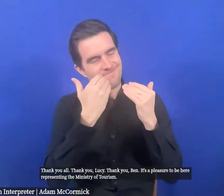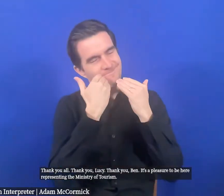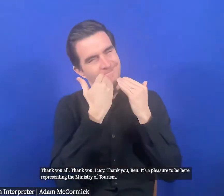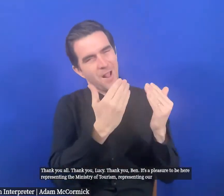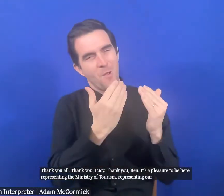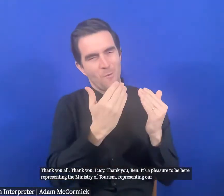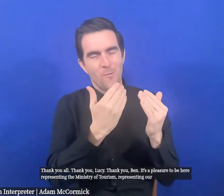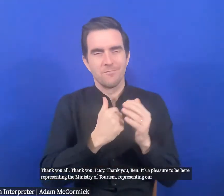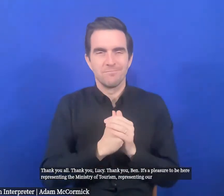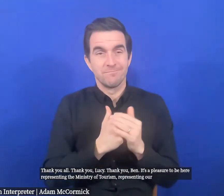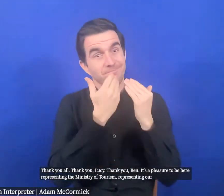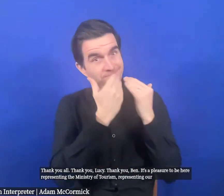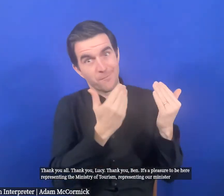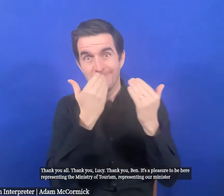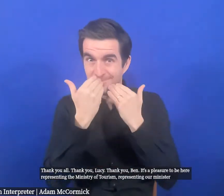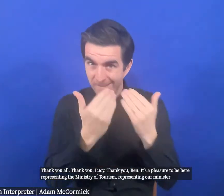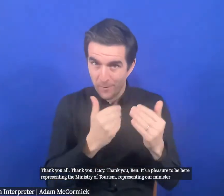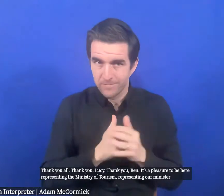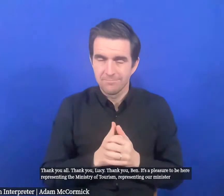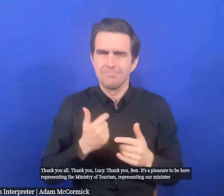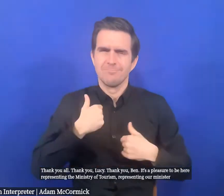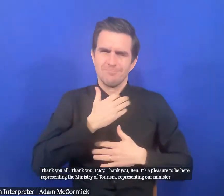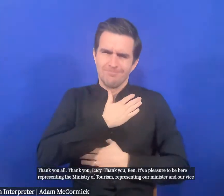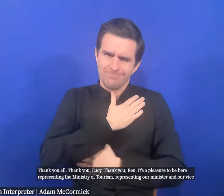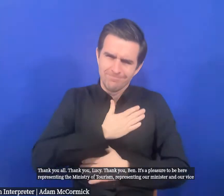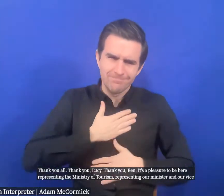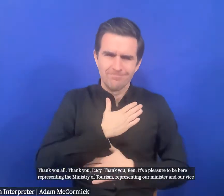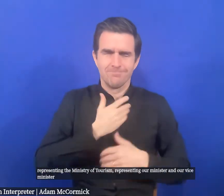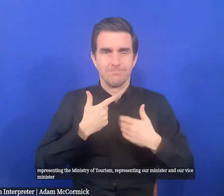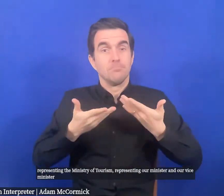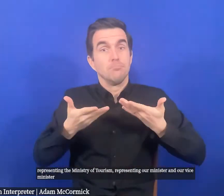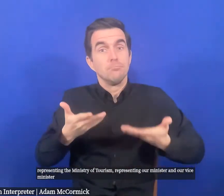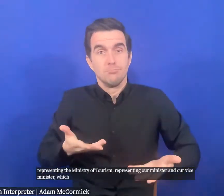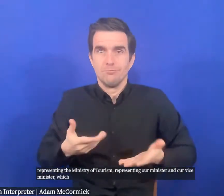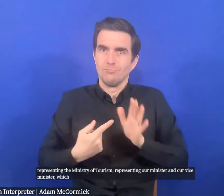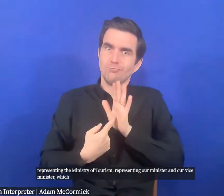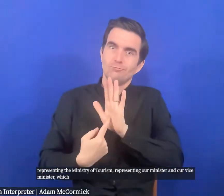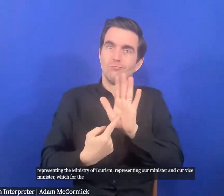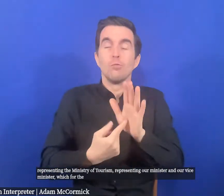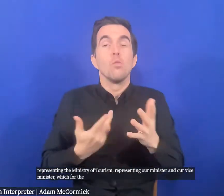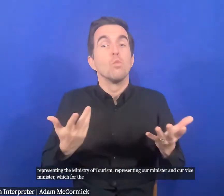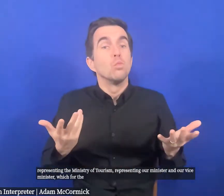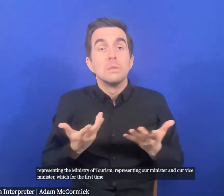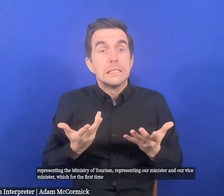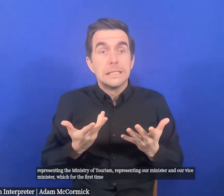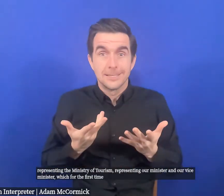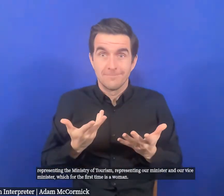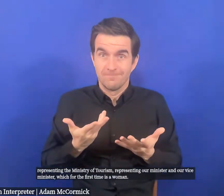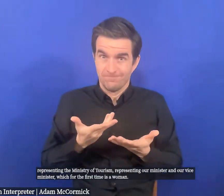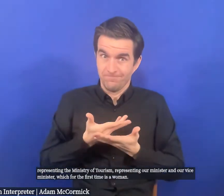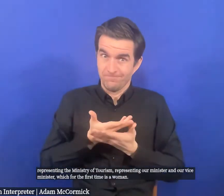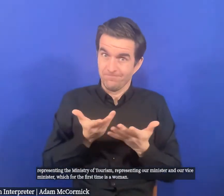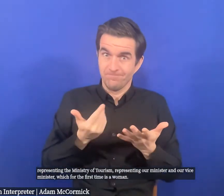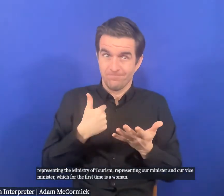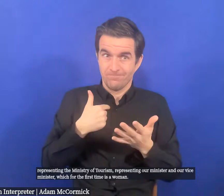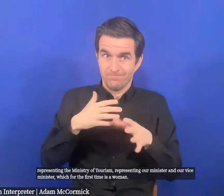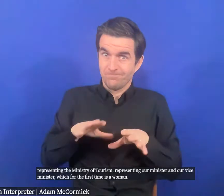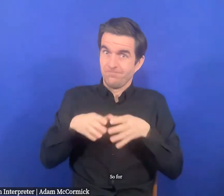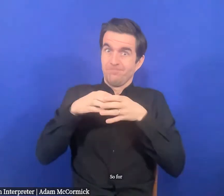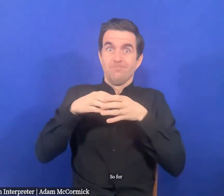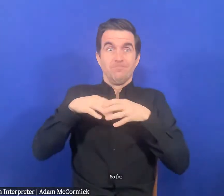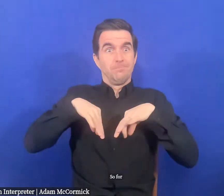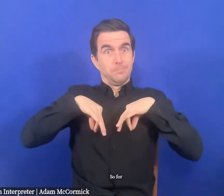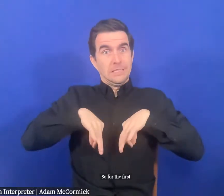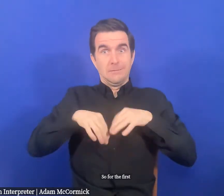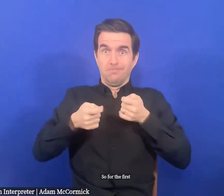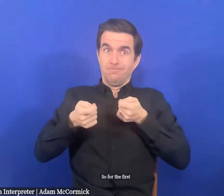minister and our vice minister, which for the first time is a woman. So for the first time since